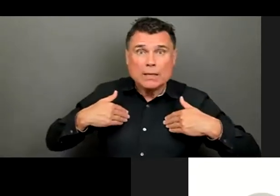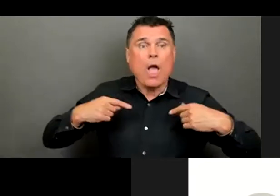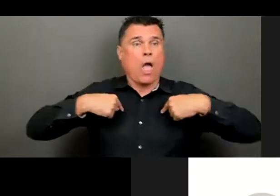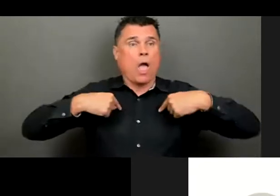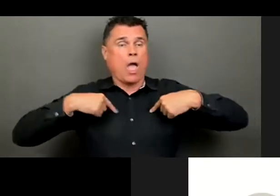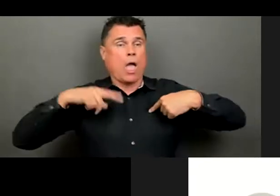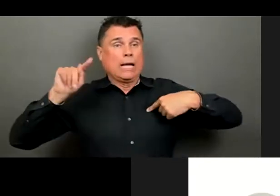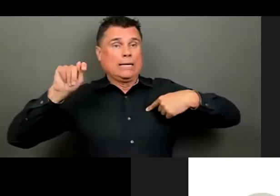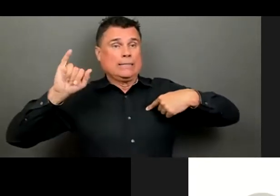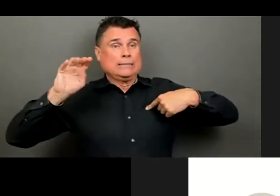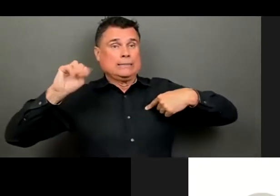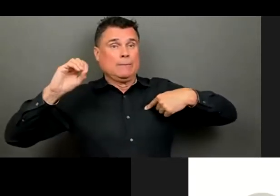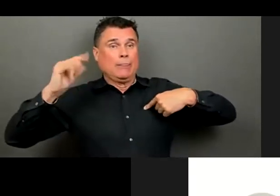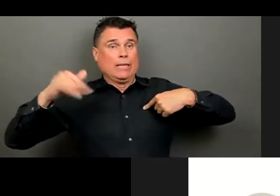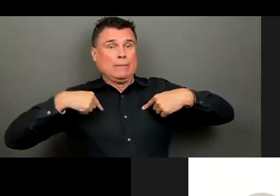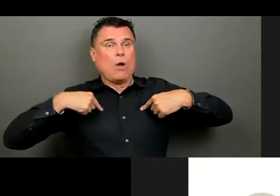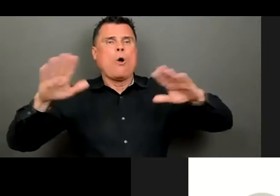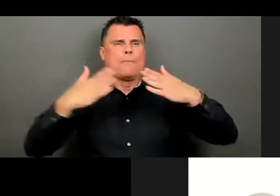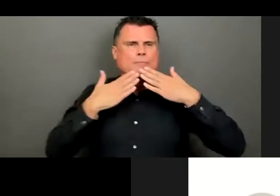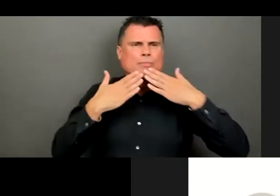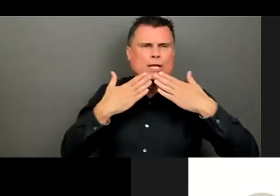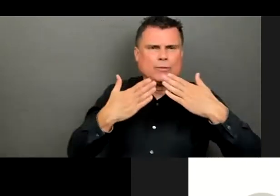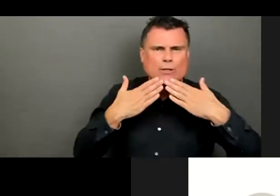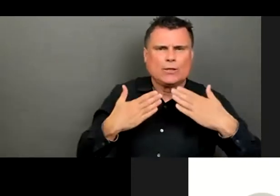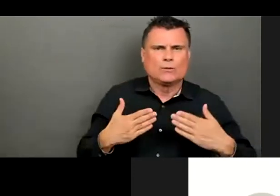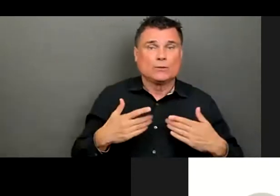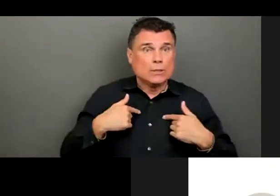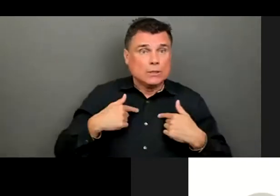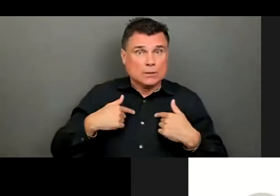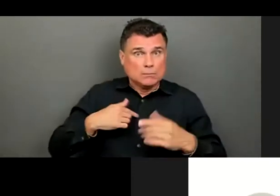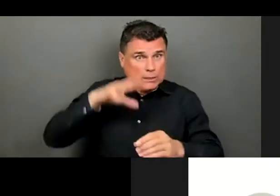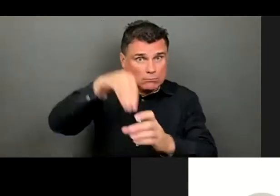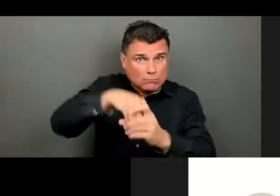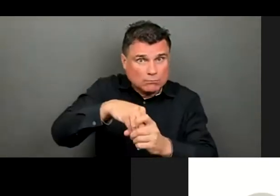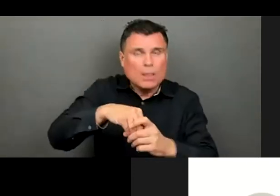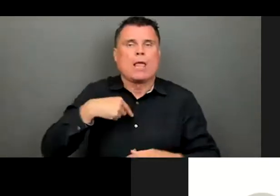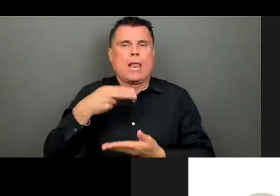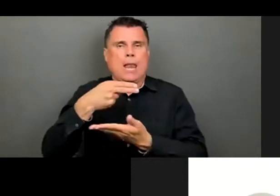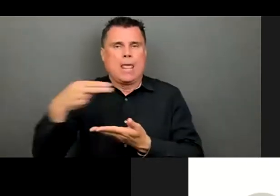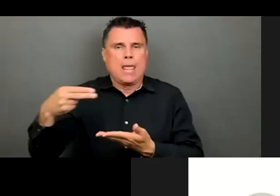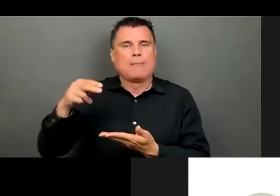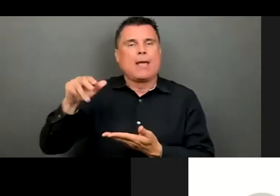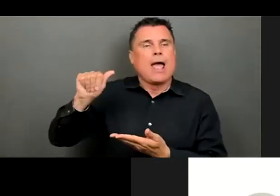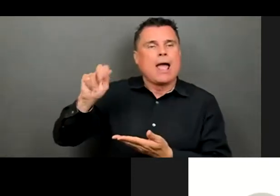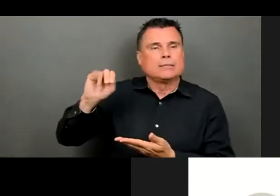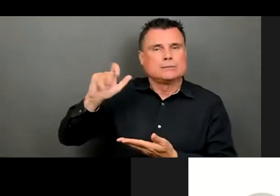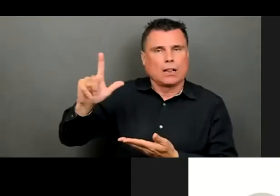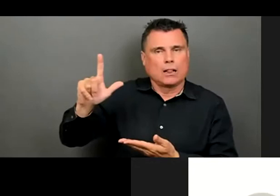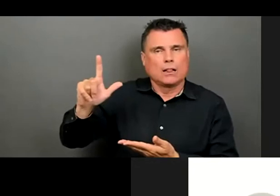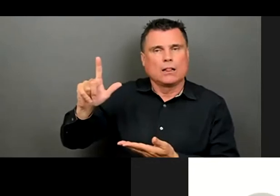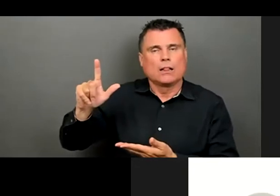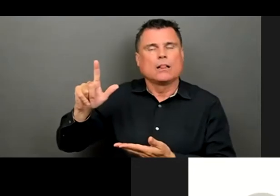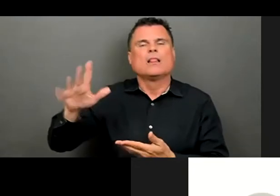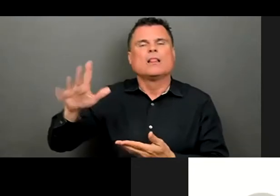me to be part of this. My name is Anil Pokhrel, and I'm the chief executive of the National Disaster Risk Reduction